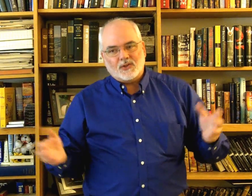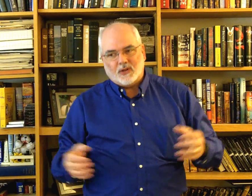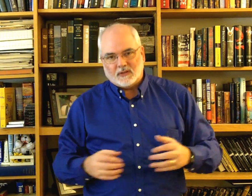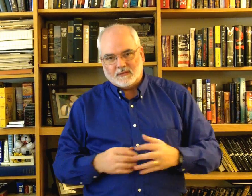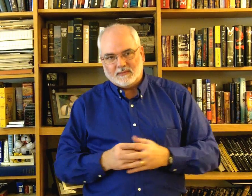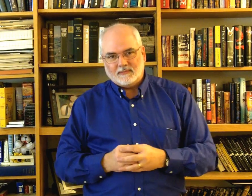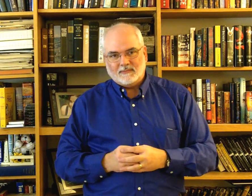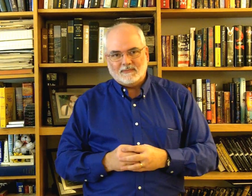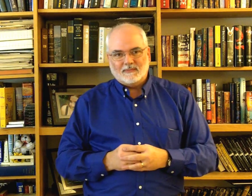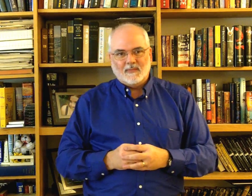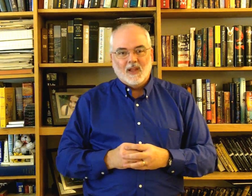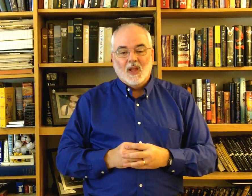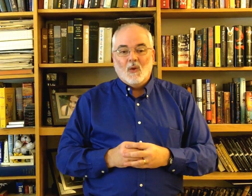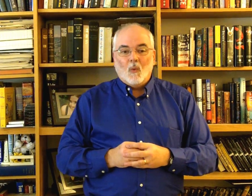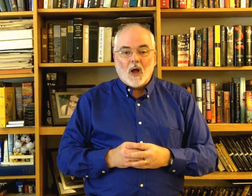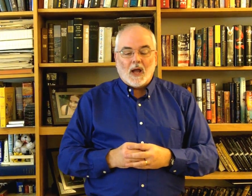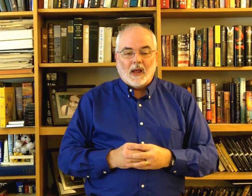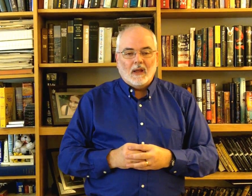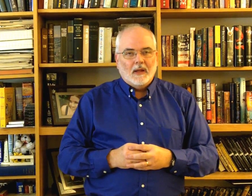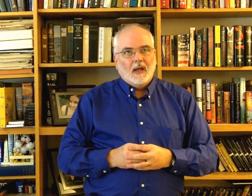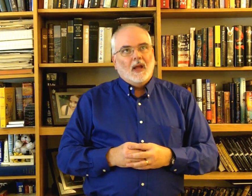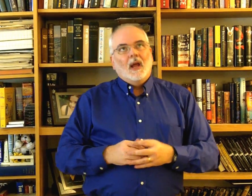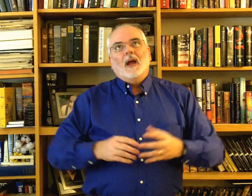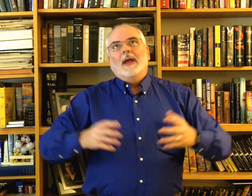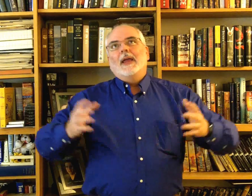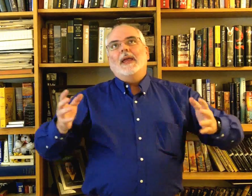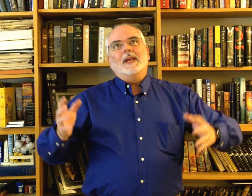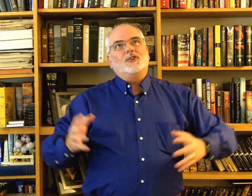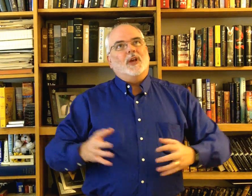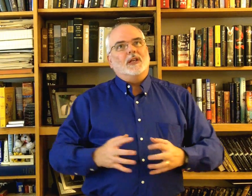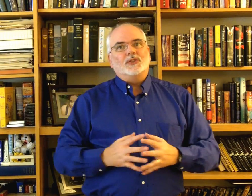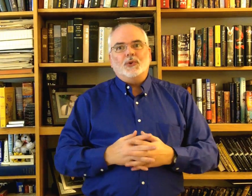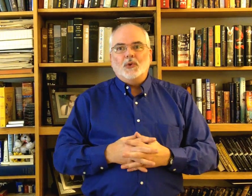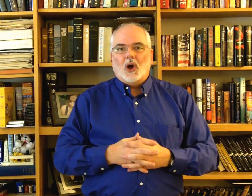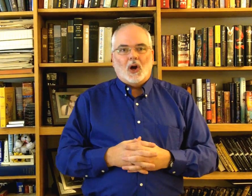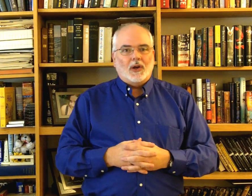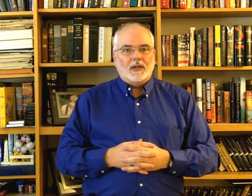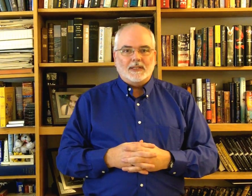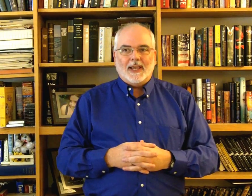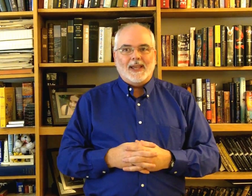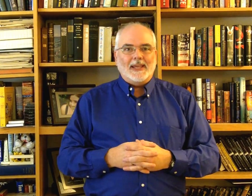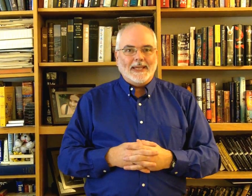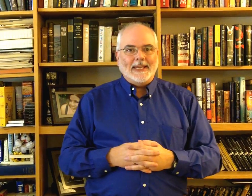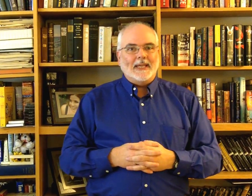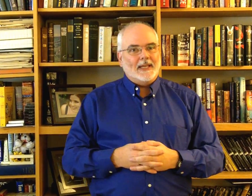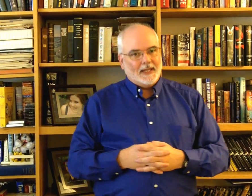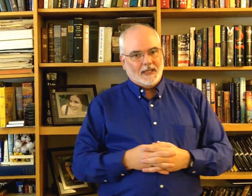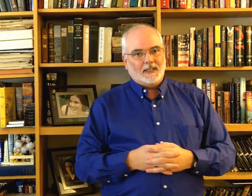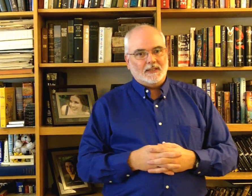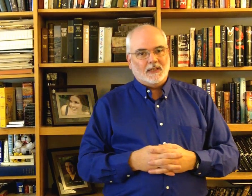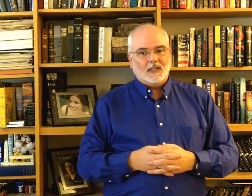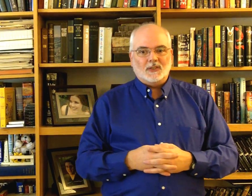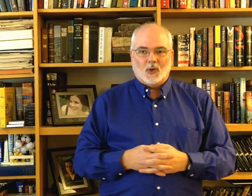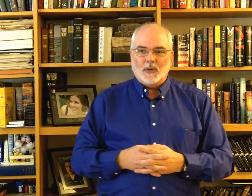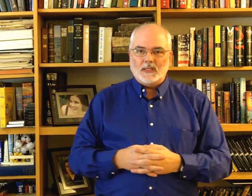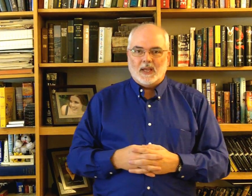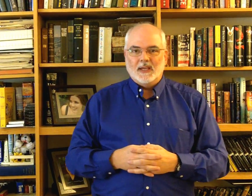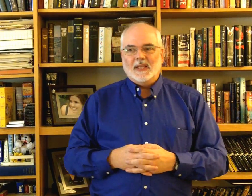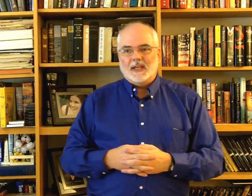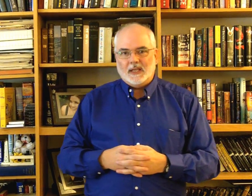contraction. Why? It's just too hard to say he is, so we say